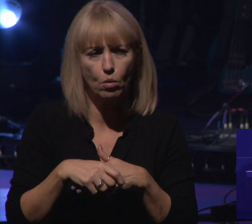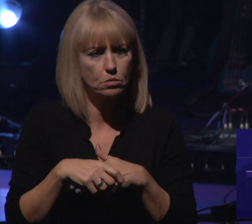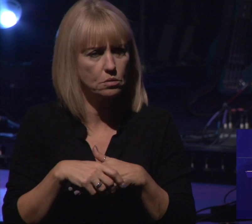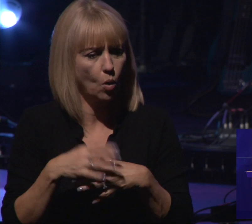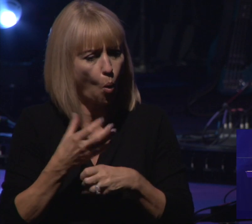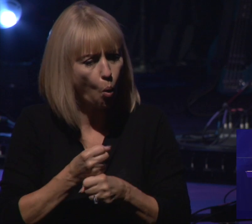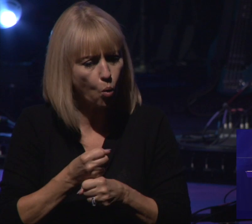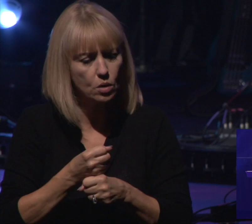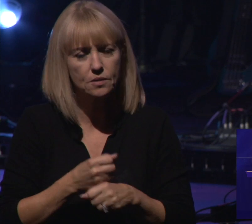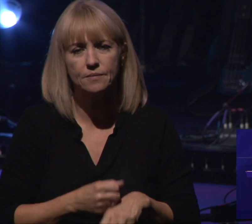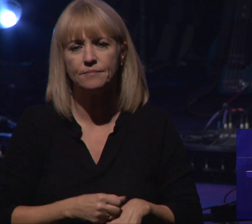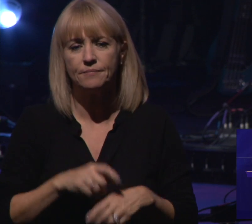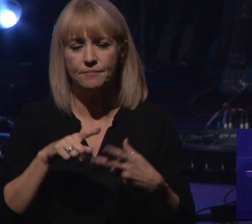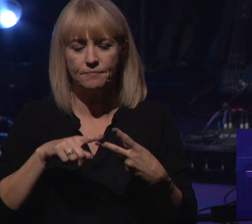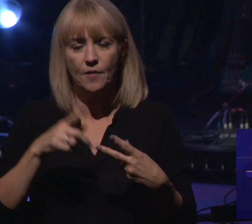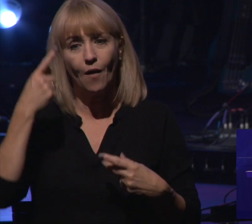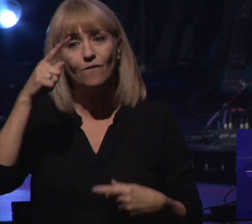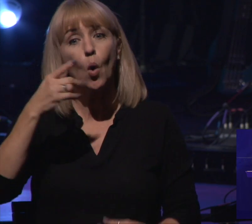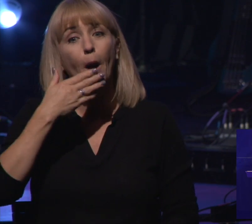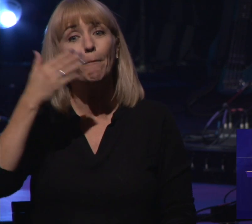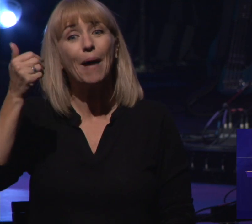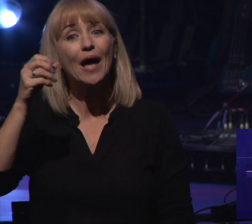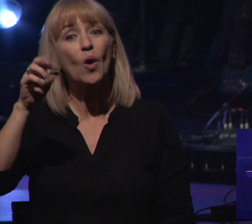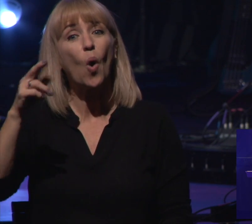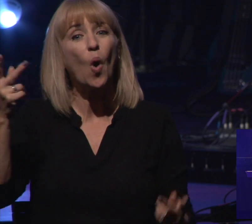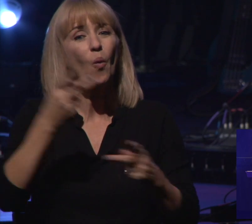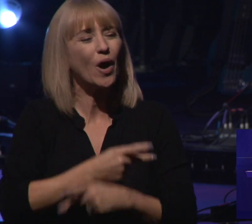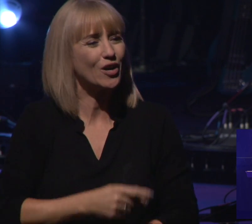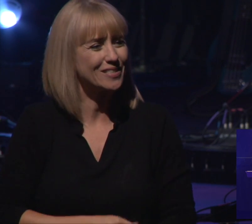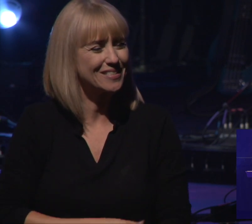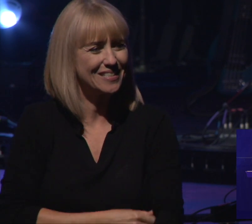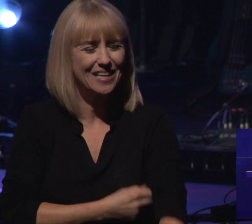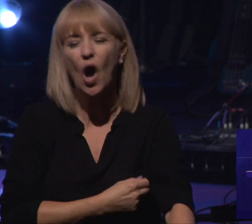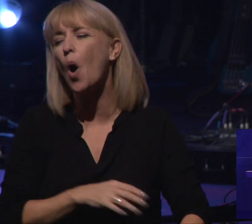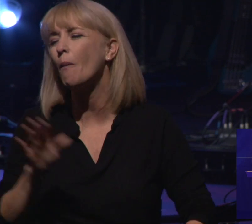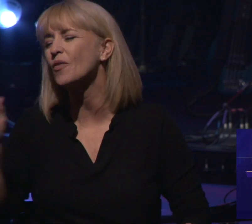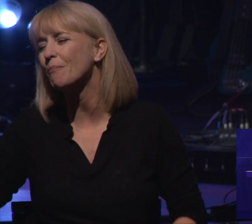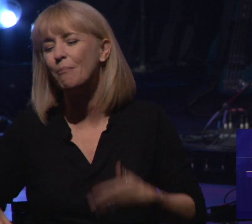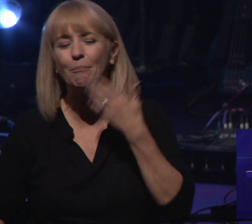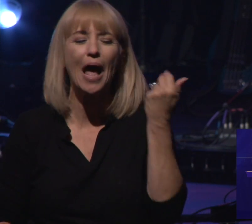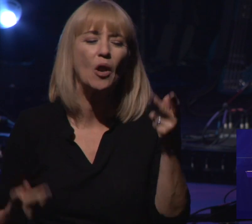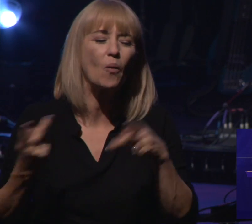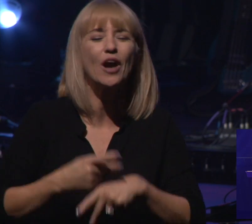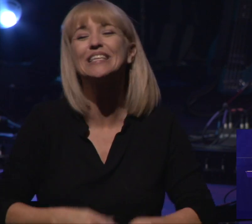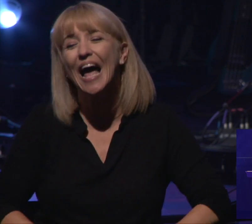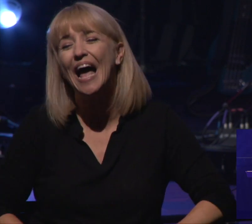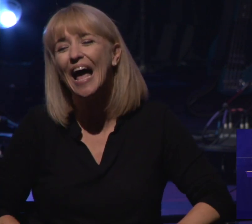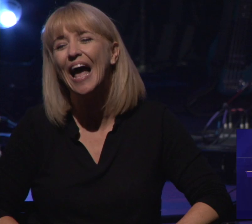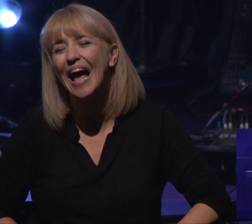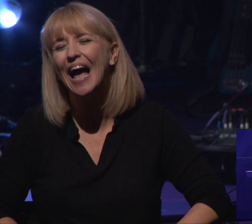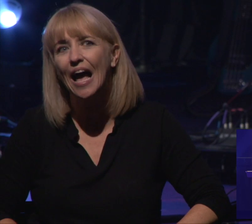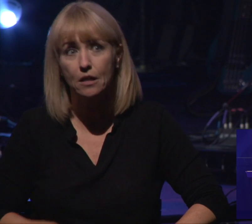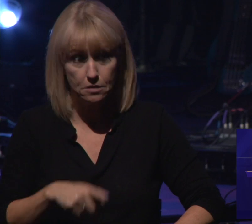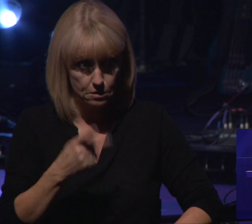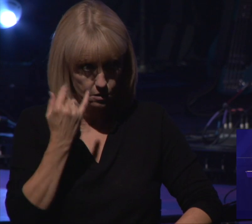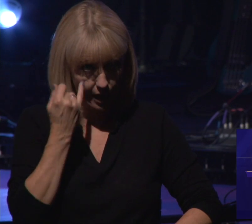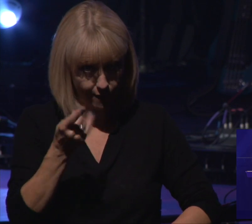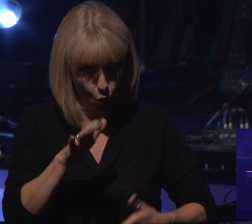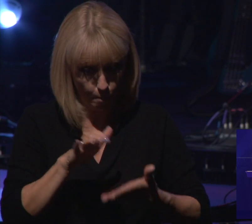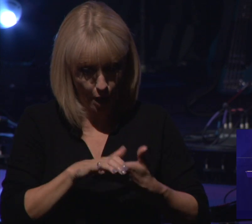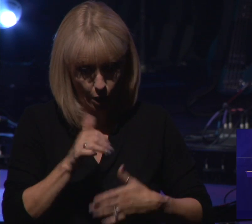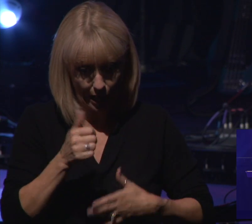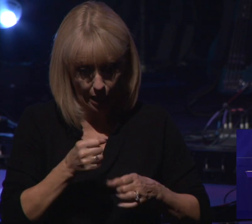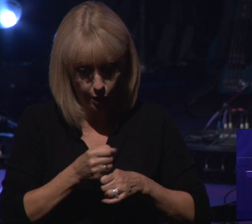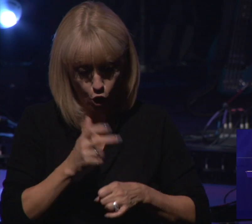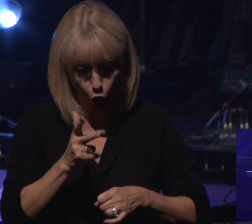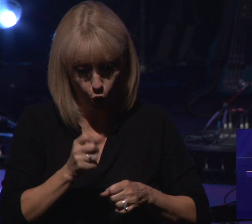other. In the next one, for better, for worse. Now, when you're ideally starting out, you just go for better, for worse. You kind of laugh it